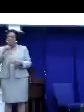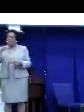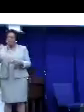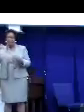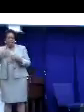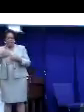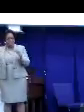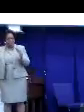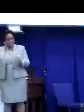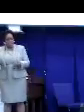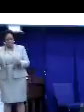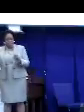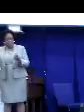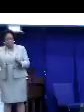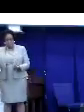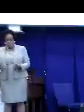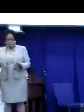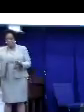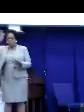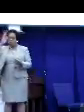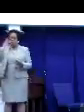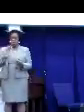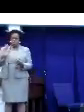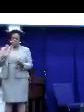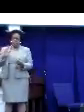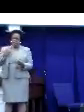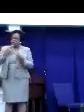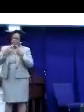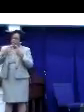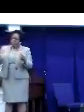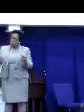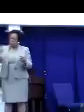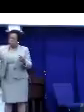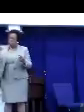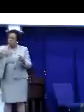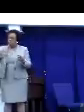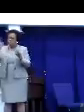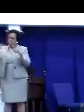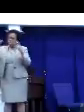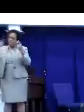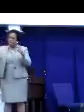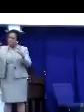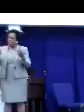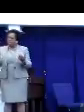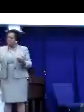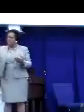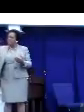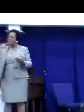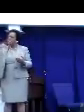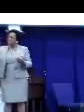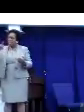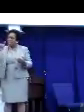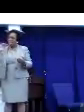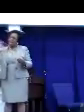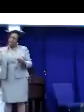to do it. Somebody help me in this place. God is saying to us that we can accomplish those things that he said in our life